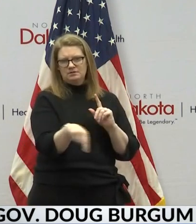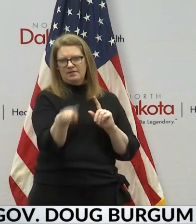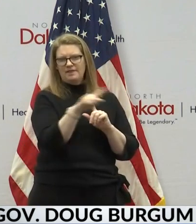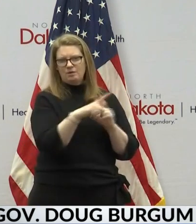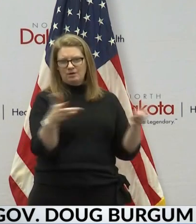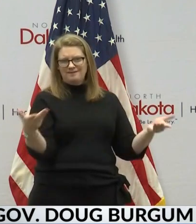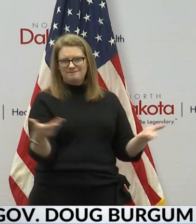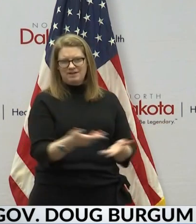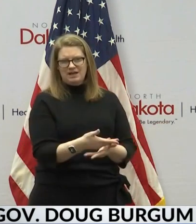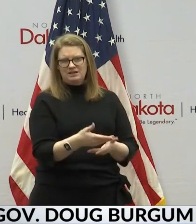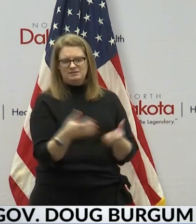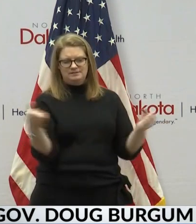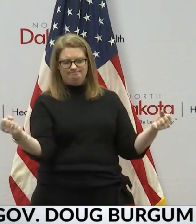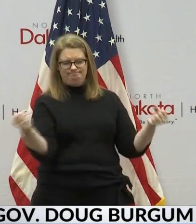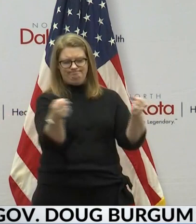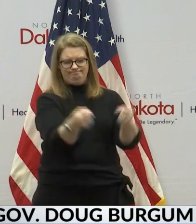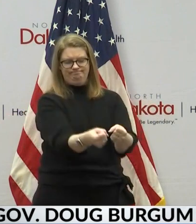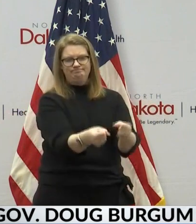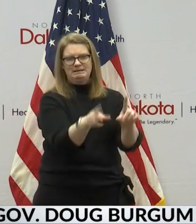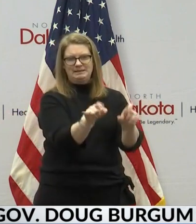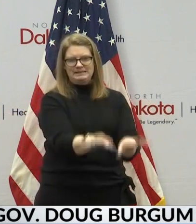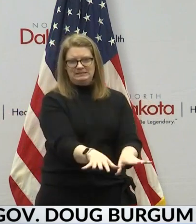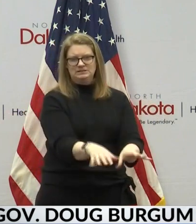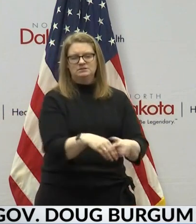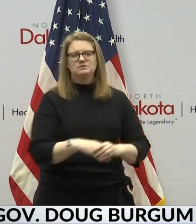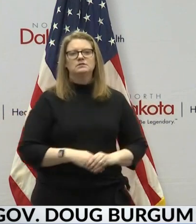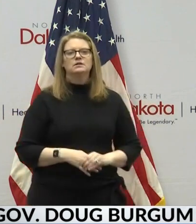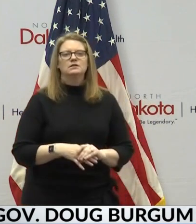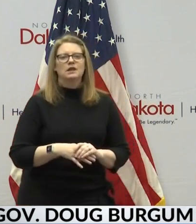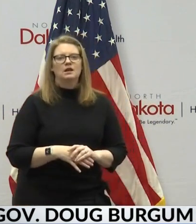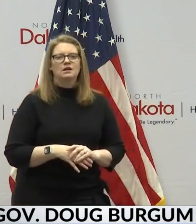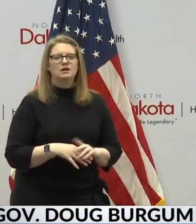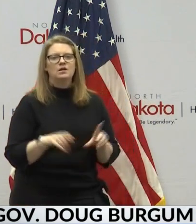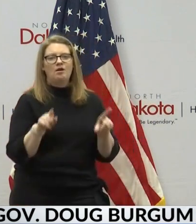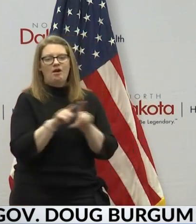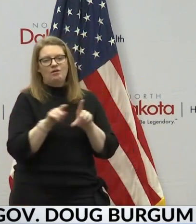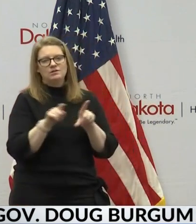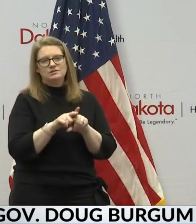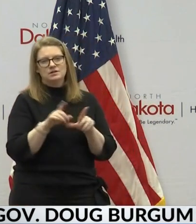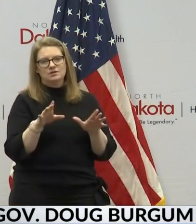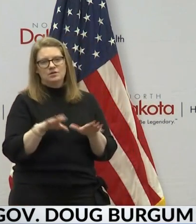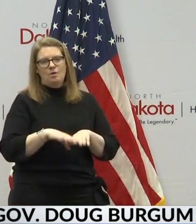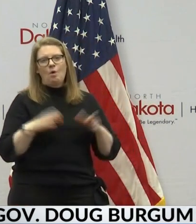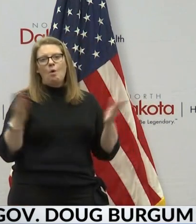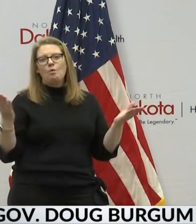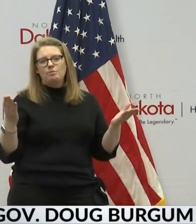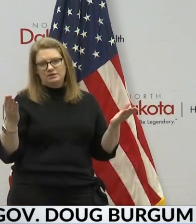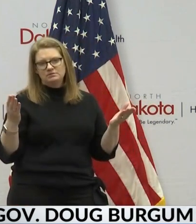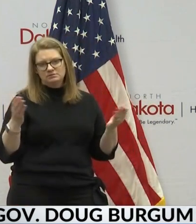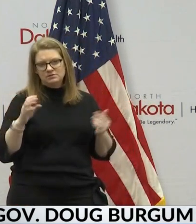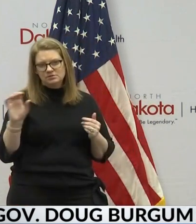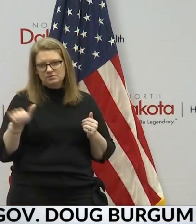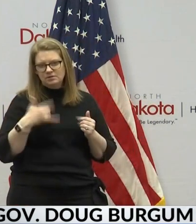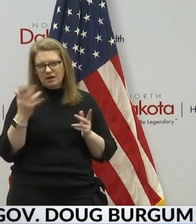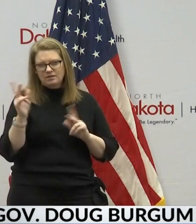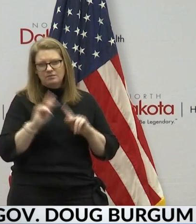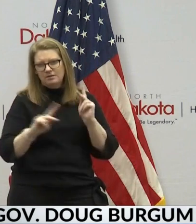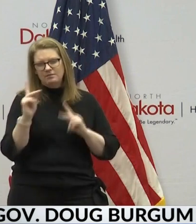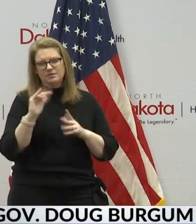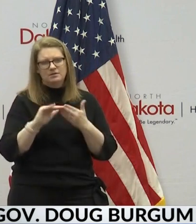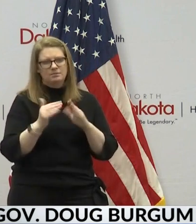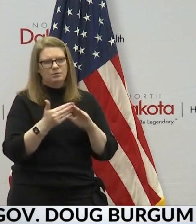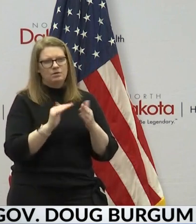come and get tested, and then it was also open up to others in the community. And I think there